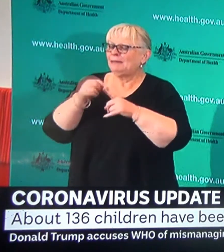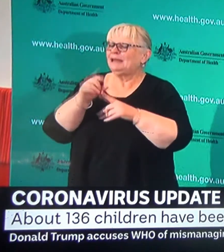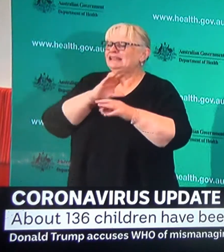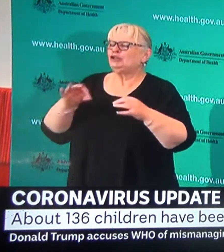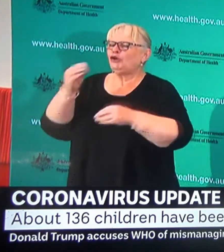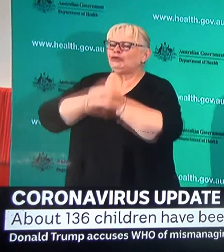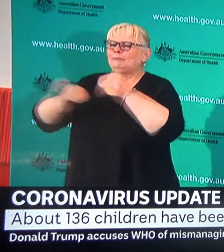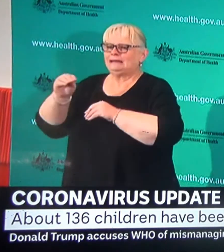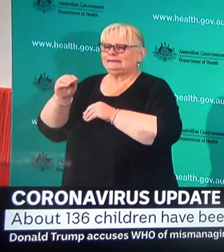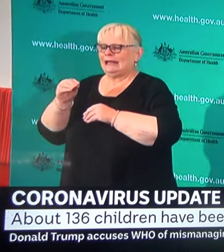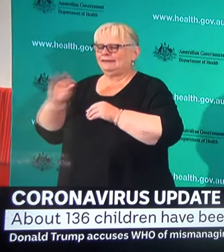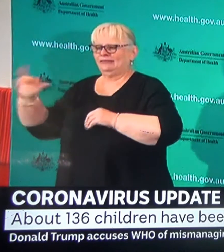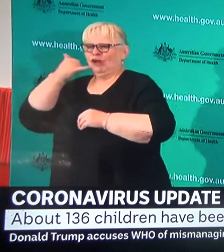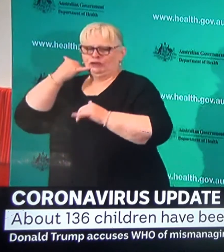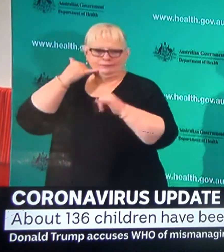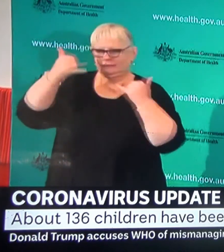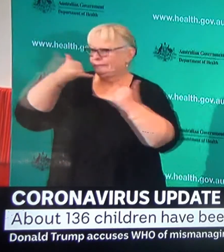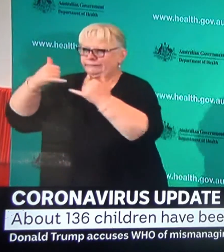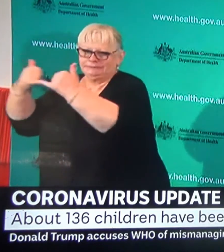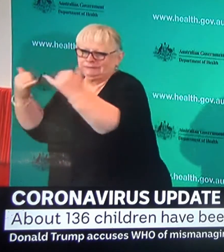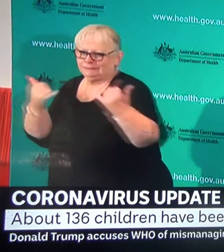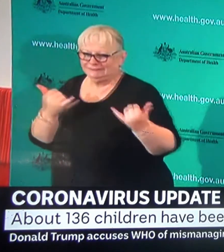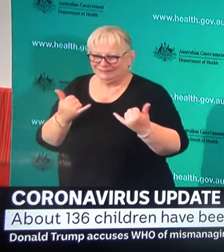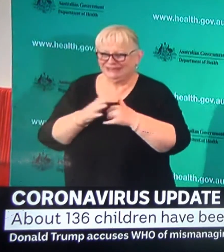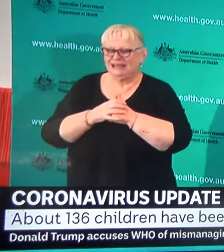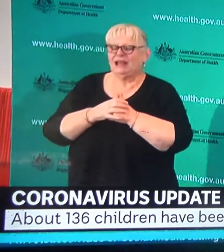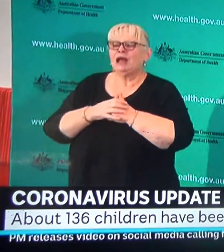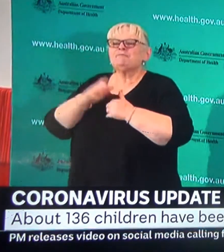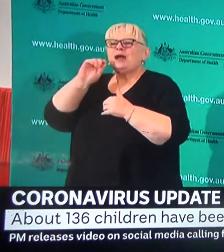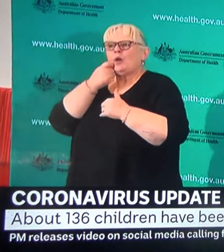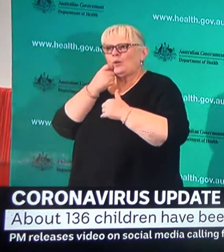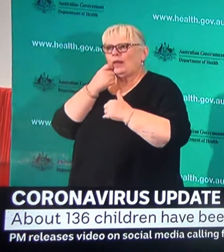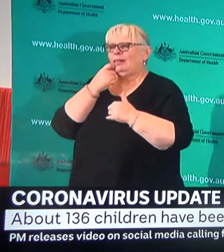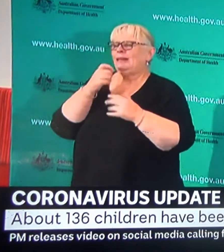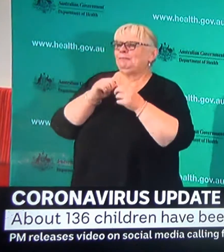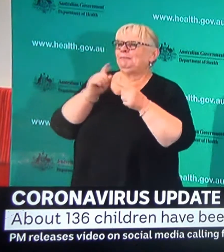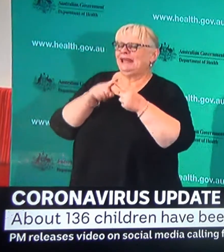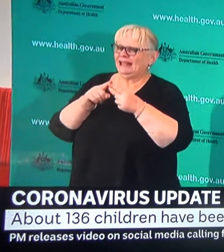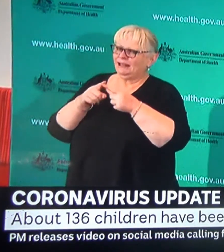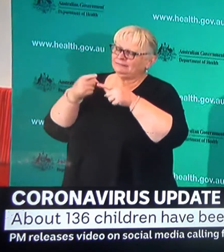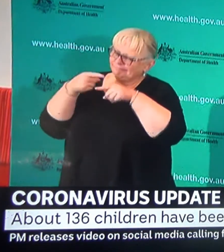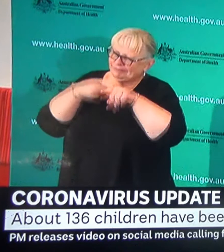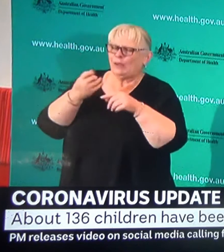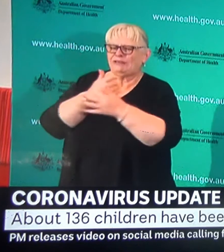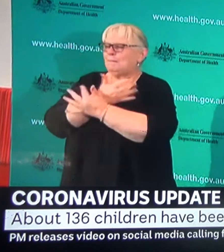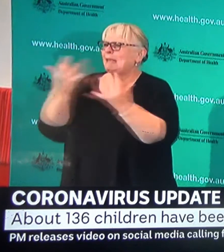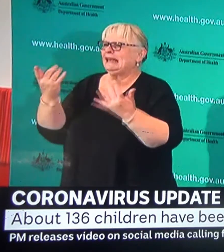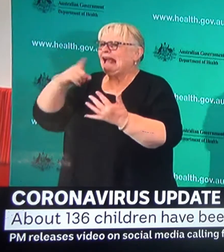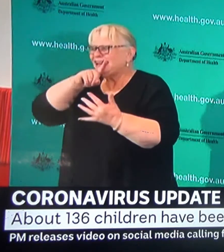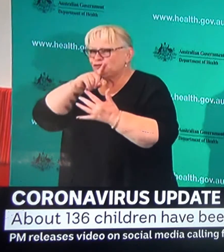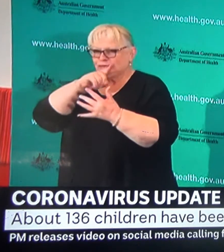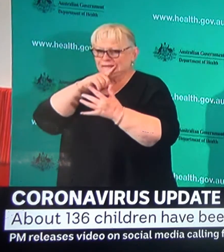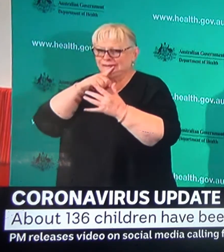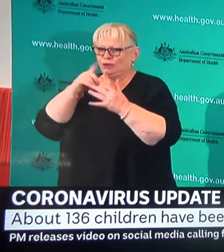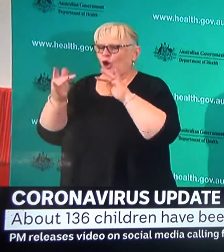tracing. It's designed to, you might say, be a force multiplier for the already hundreds of contact tracers that we have in public health